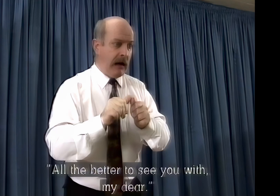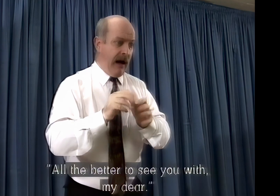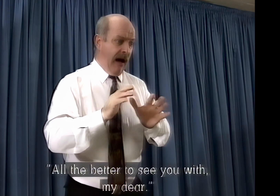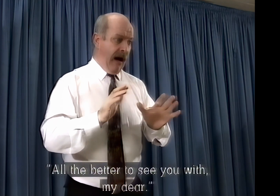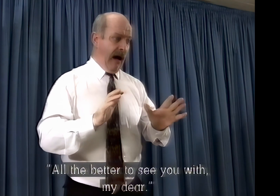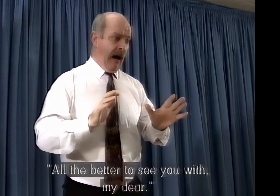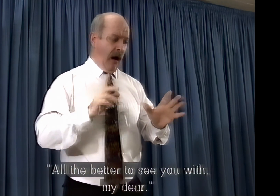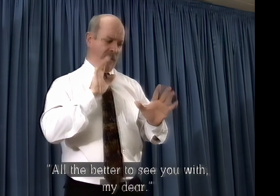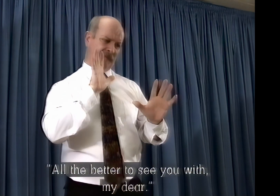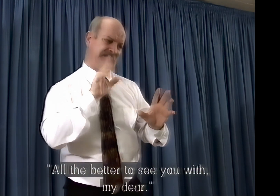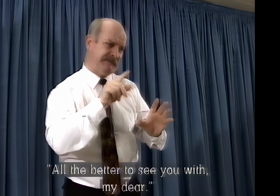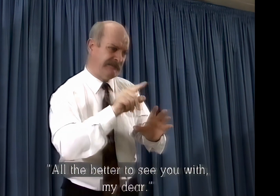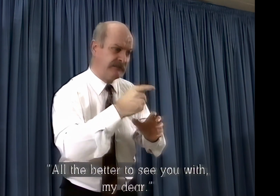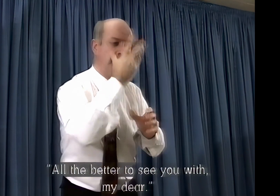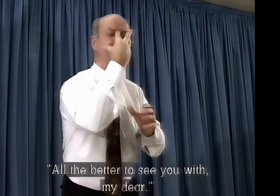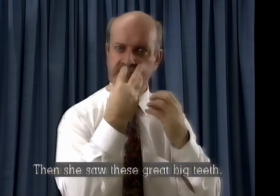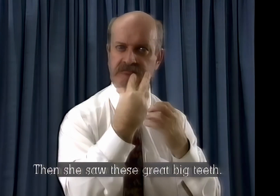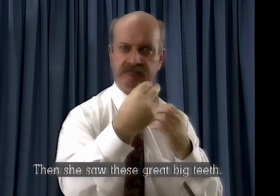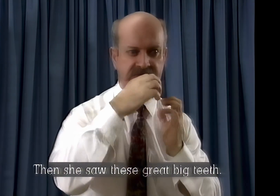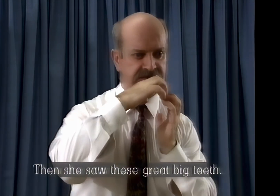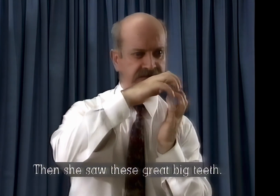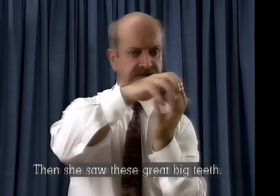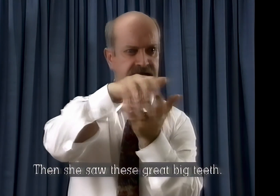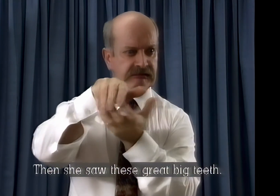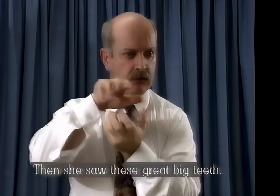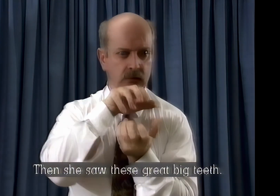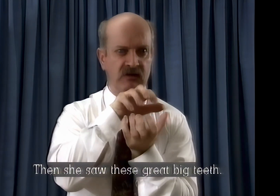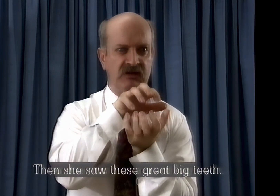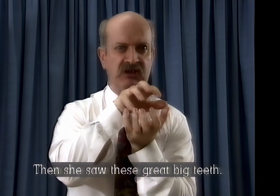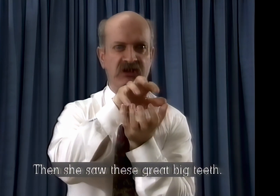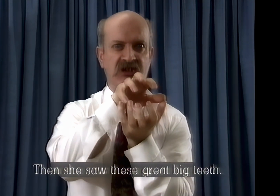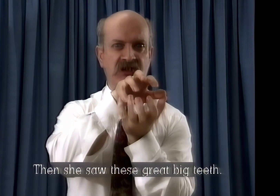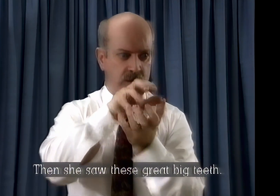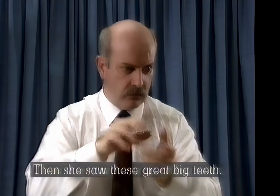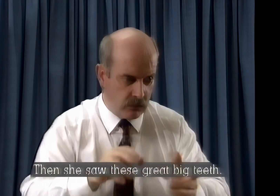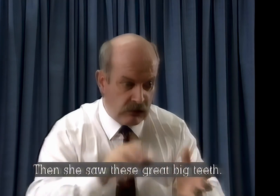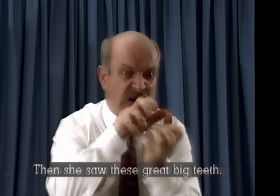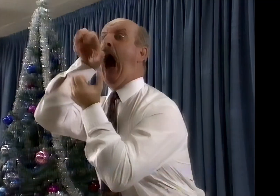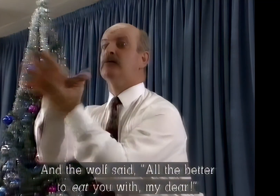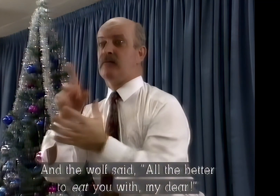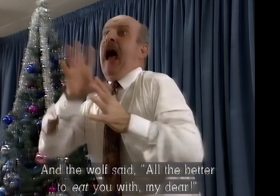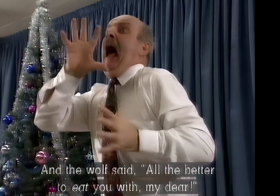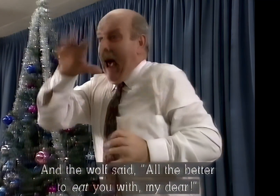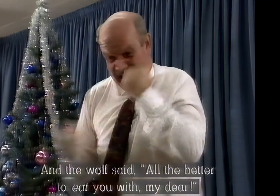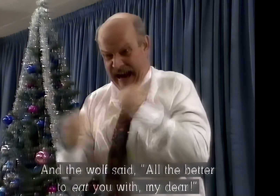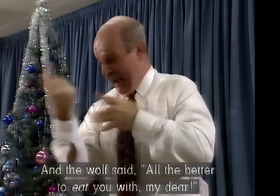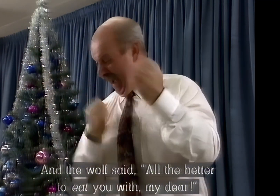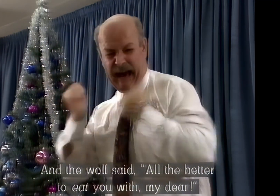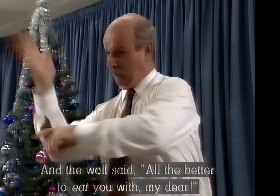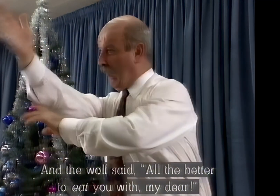"These are all the better to see you with, my dear." And then saw these great big teeth. And the wolf said, "These are all the better to eat you with,